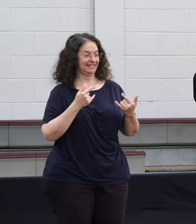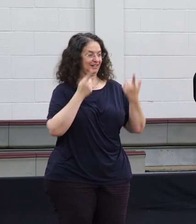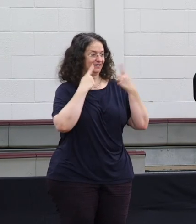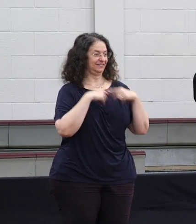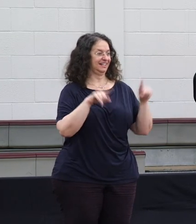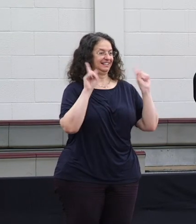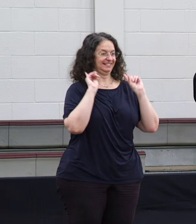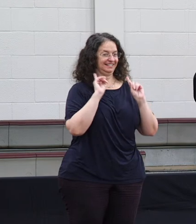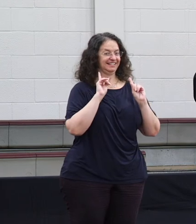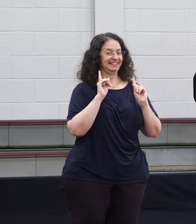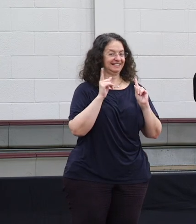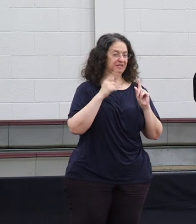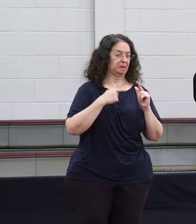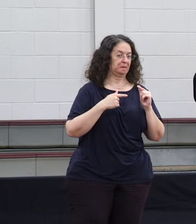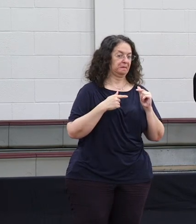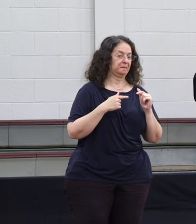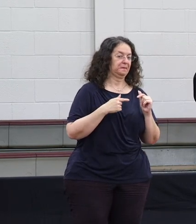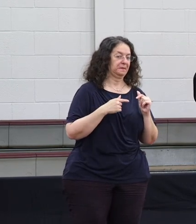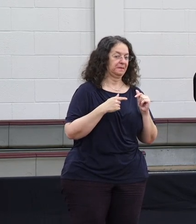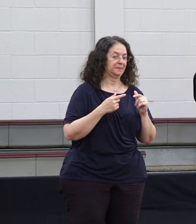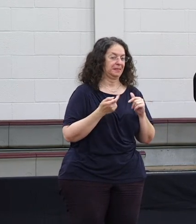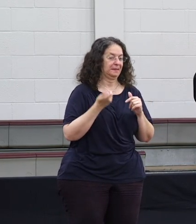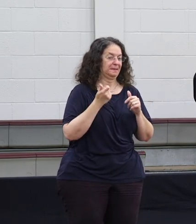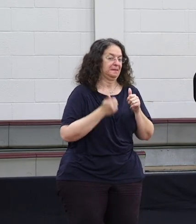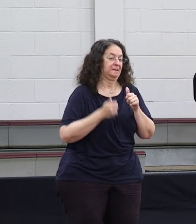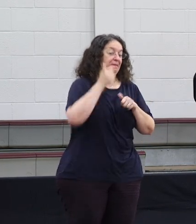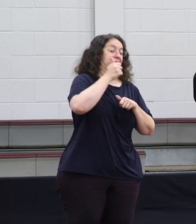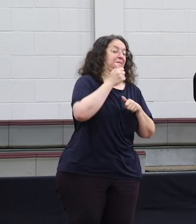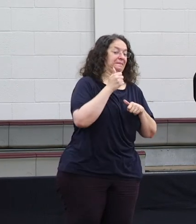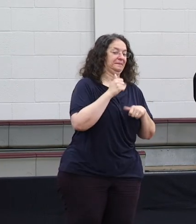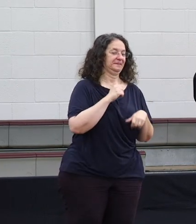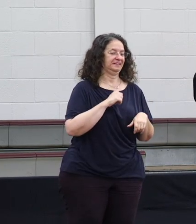I finished one rank higher than you, you'll never hear the end of it.